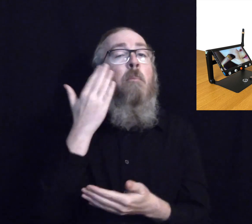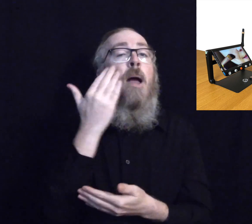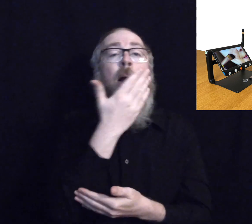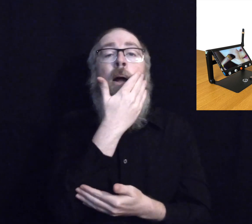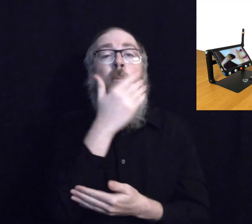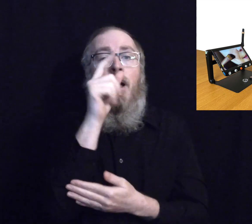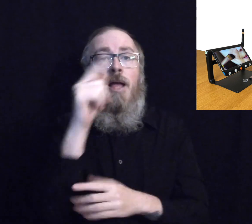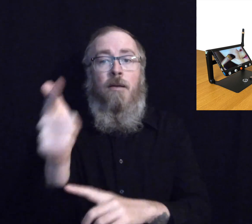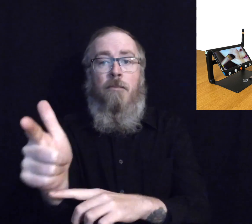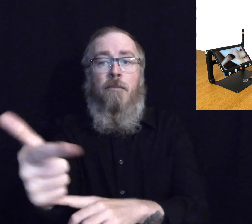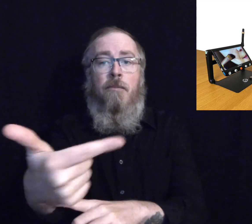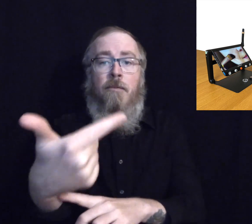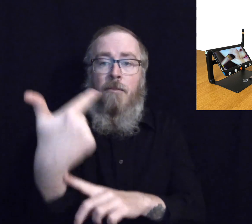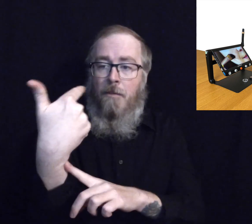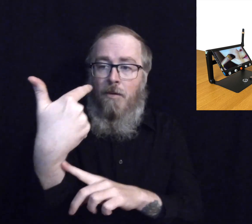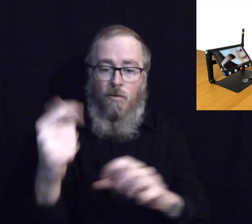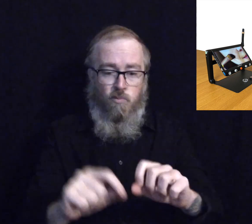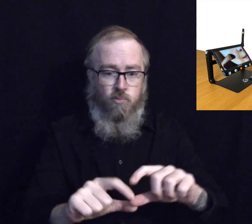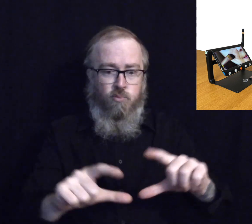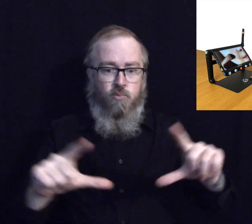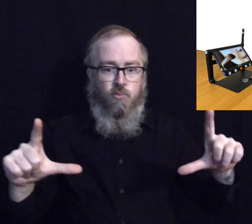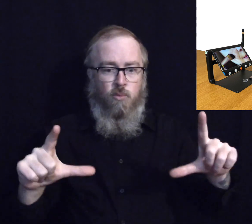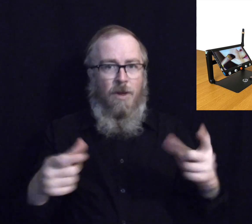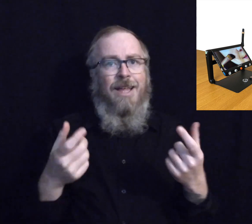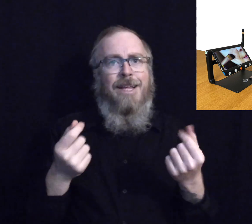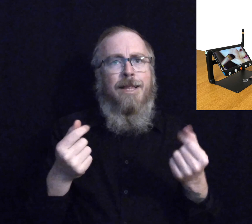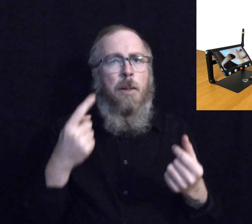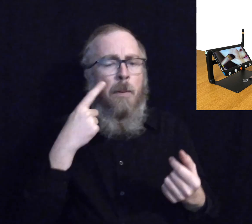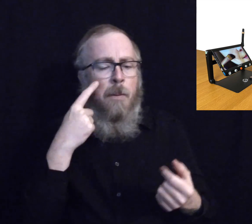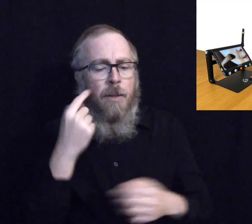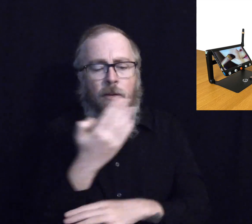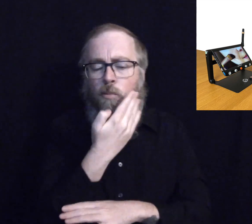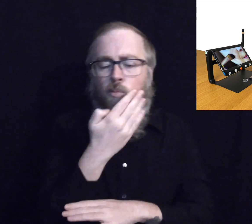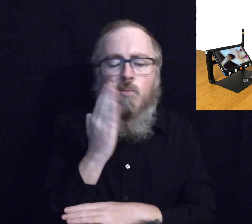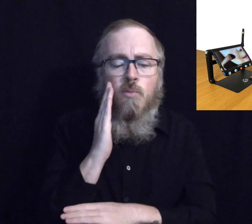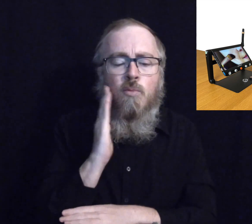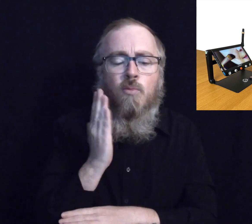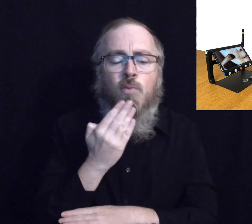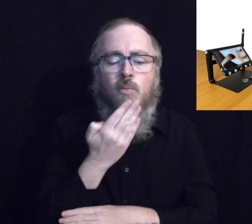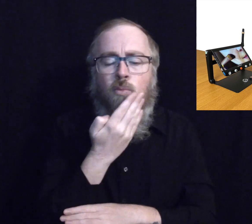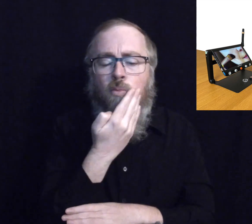applying makeup, it can make it much easier to see what you're doing.